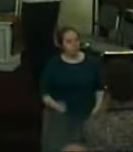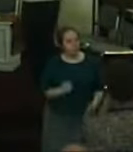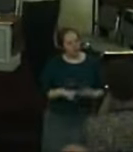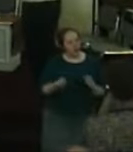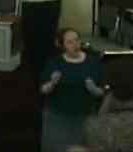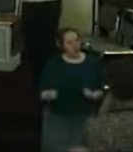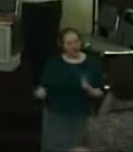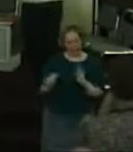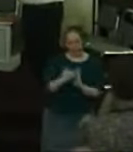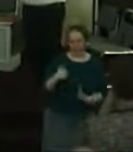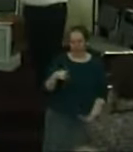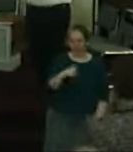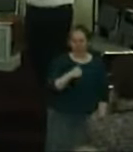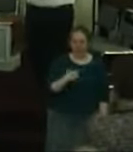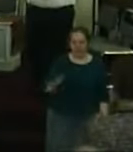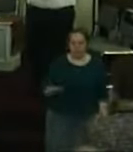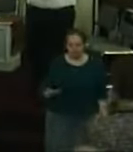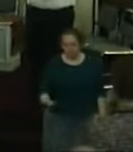What can stand